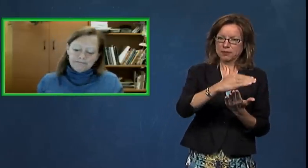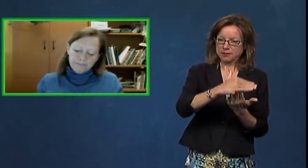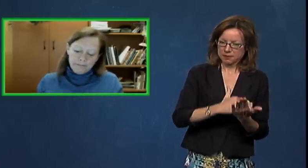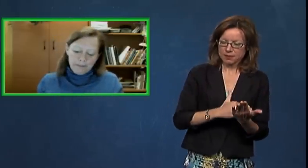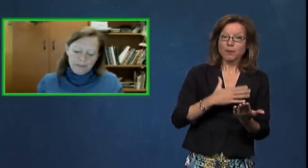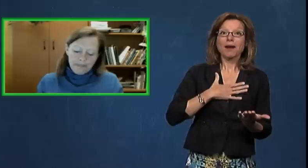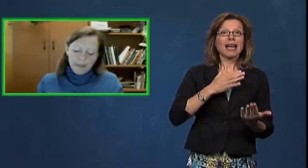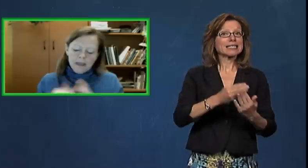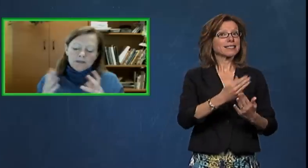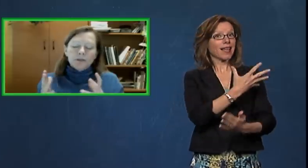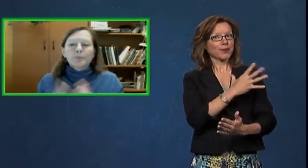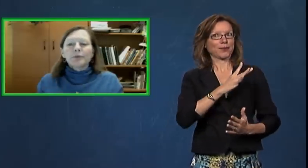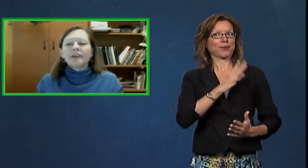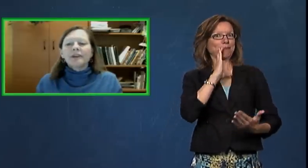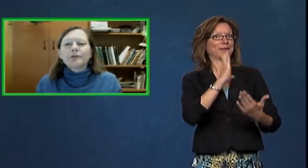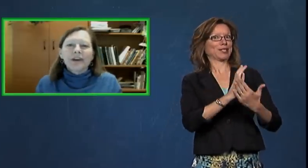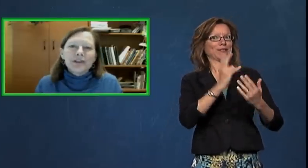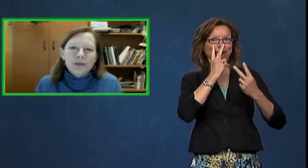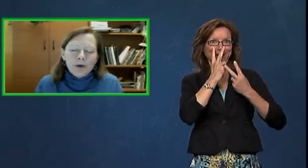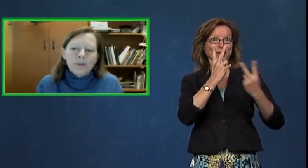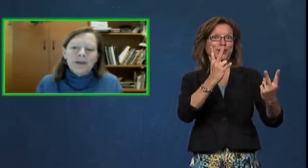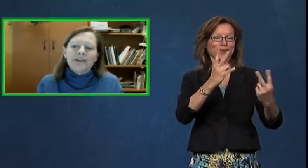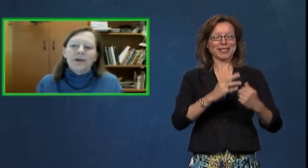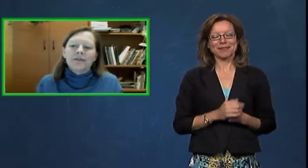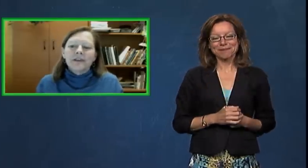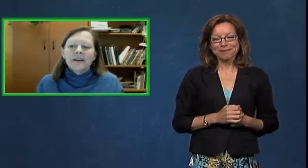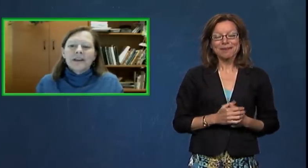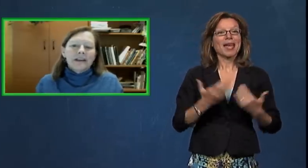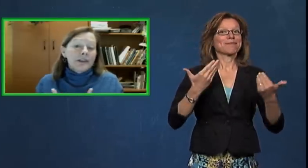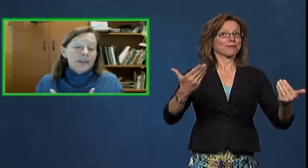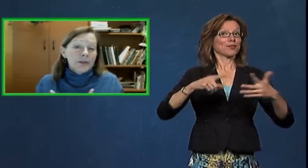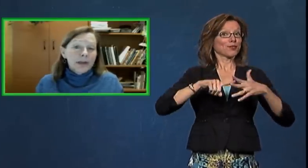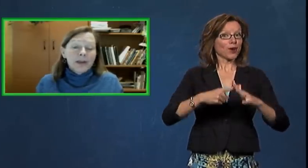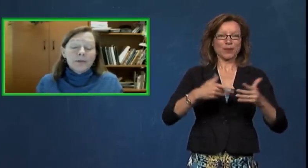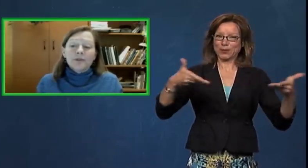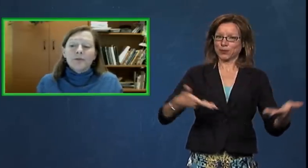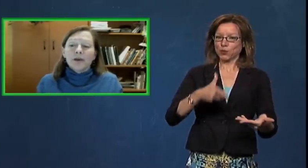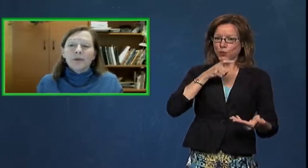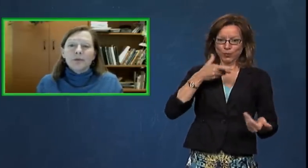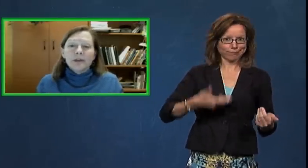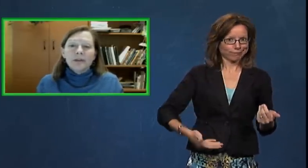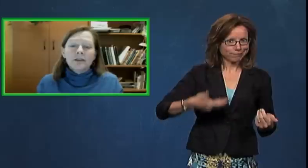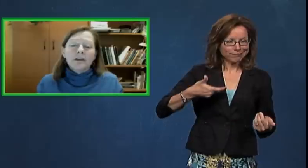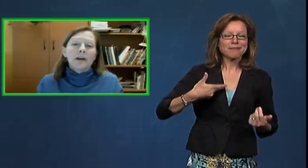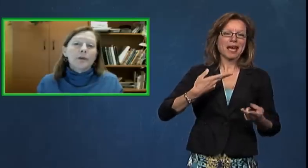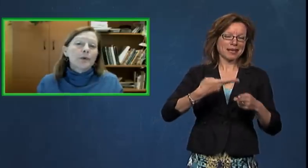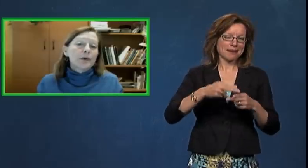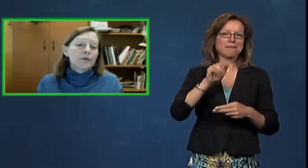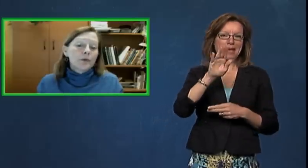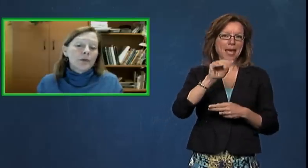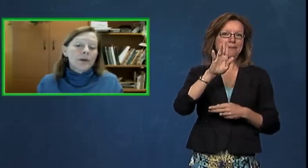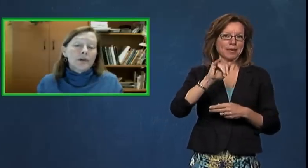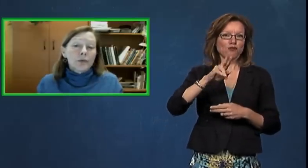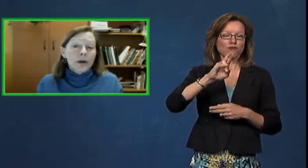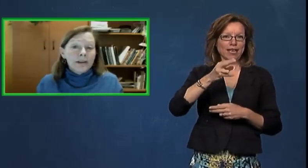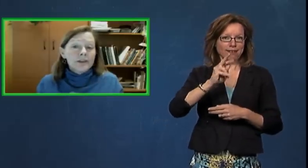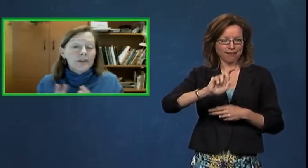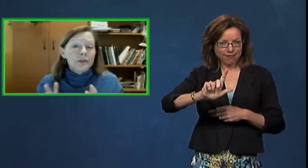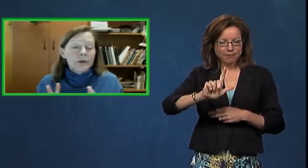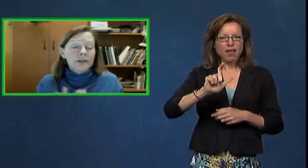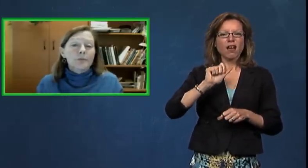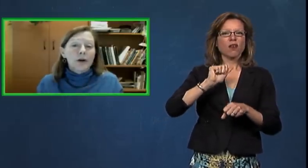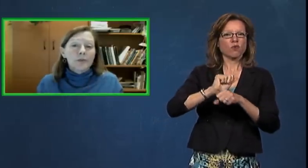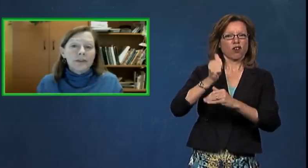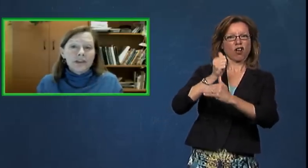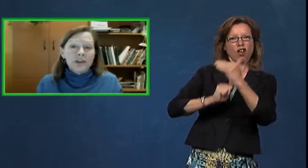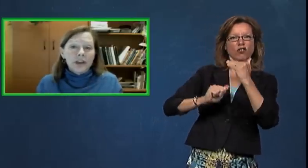visual. So a brief introduction about myself. As I said, my name is Bambi Riehl. I work for a grant, a